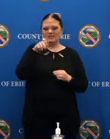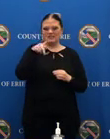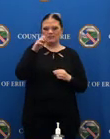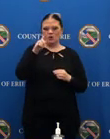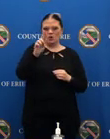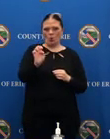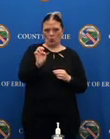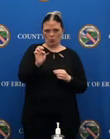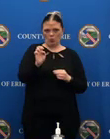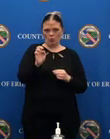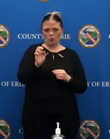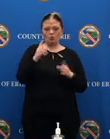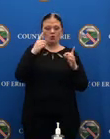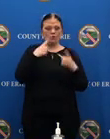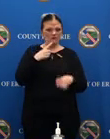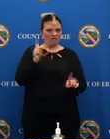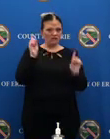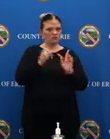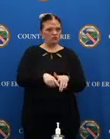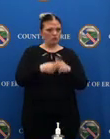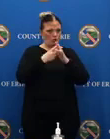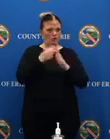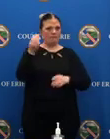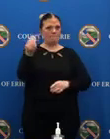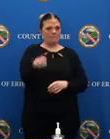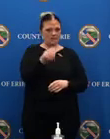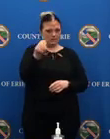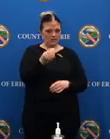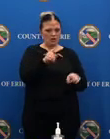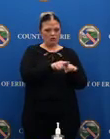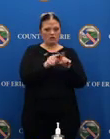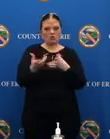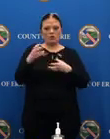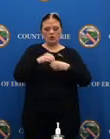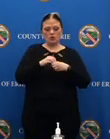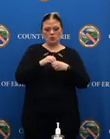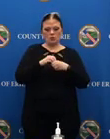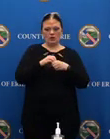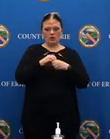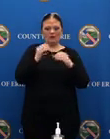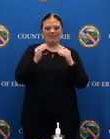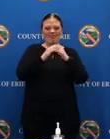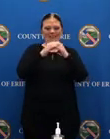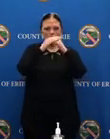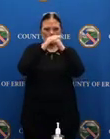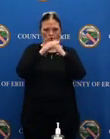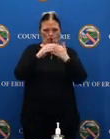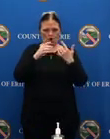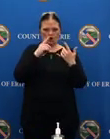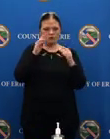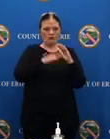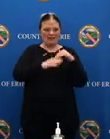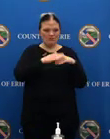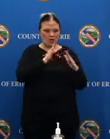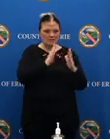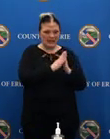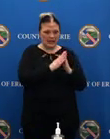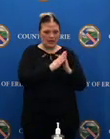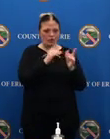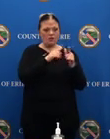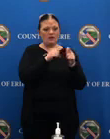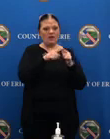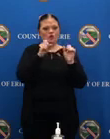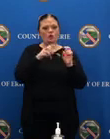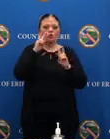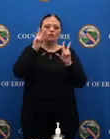so we will be effective on Monday, also including a layer. Instead of looking at it based on town, you can look at Erie County based